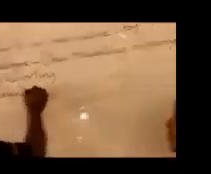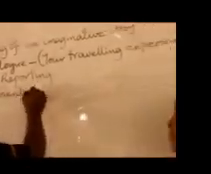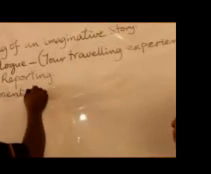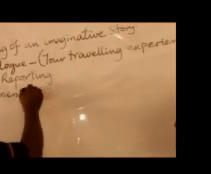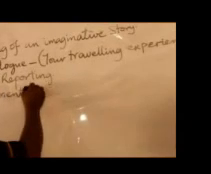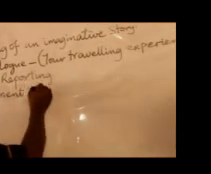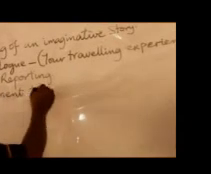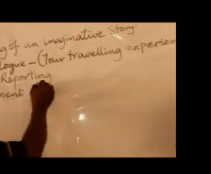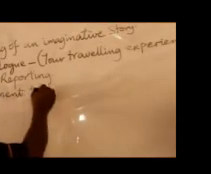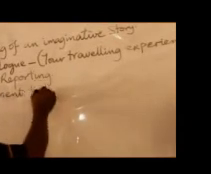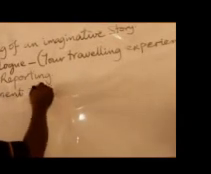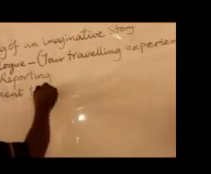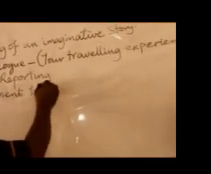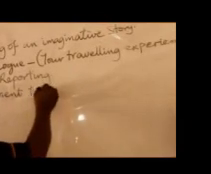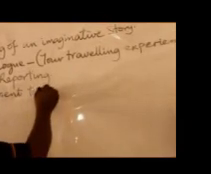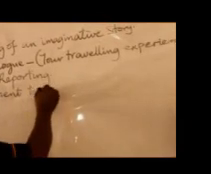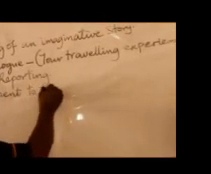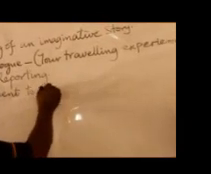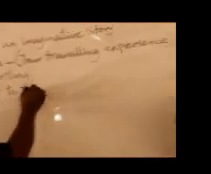to